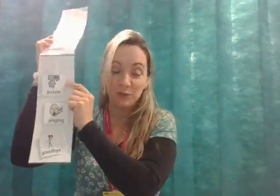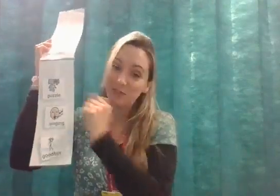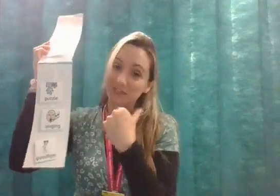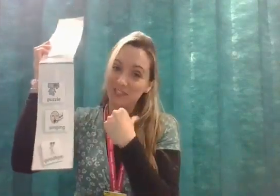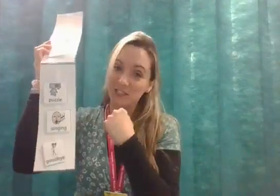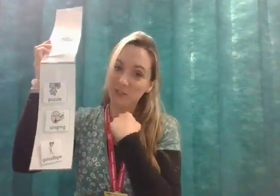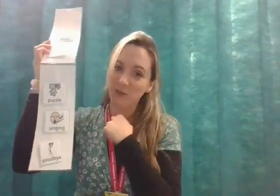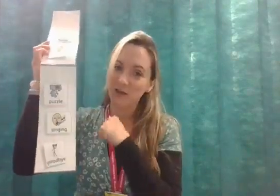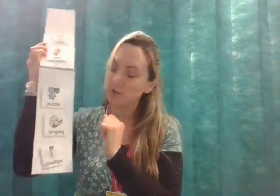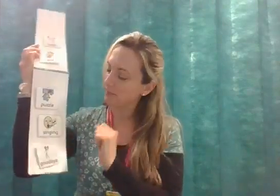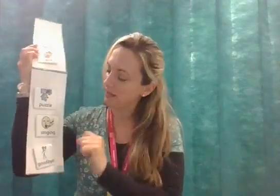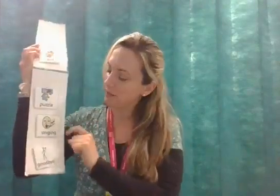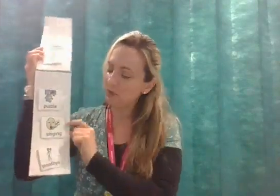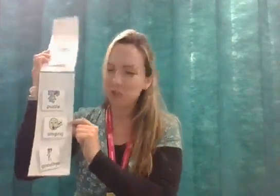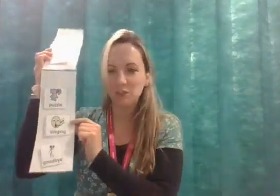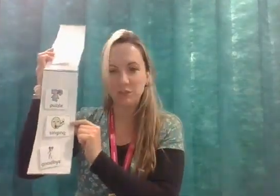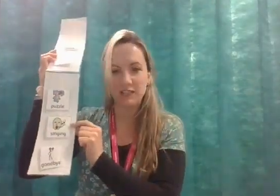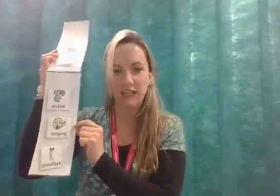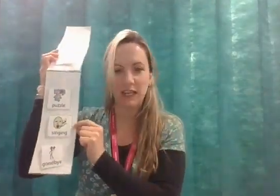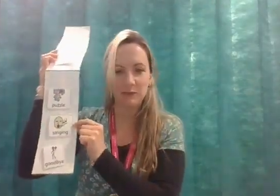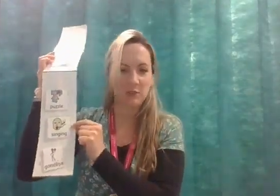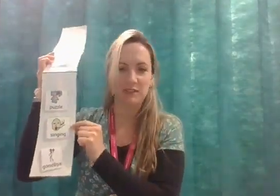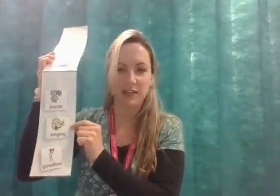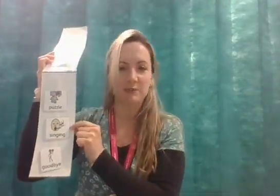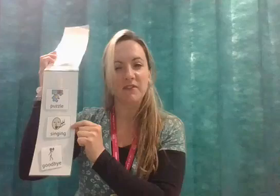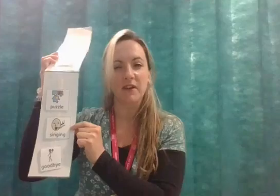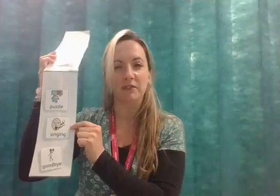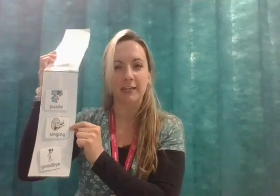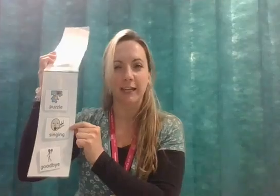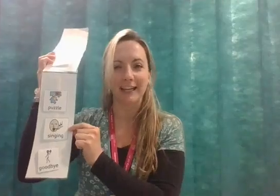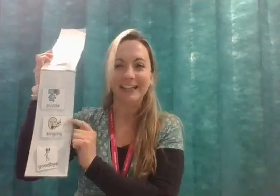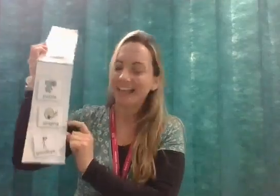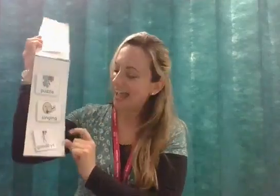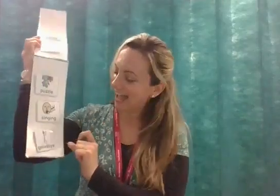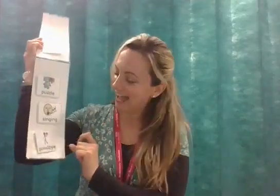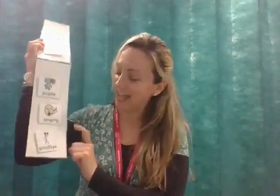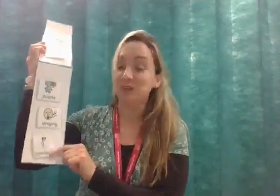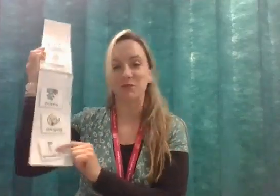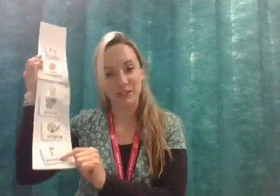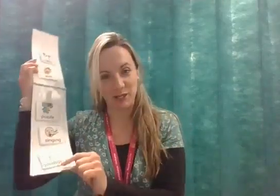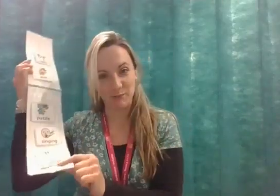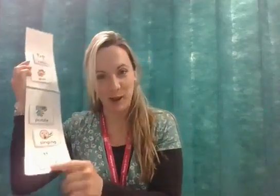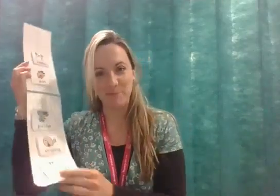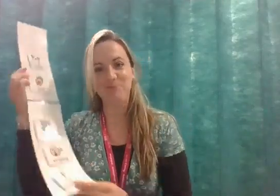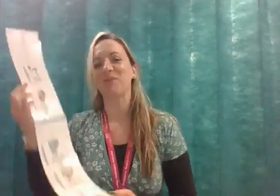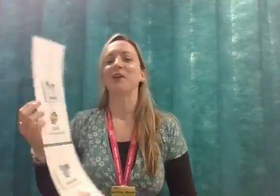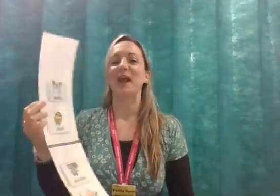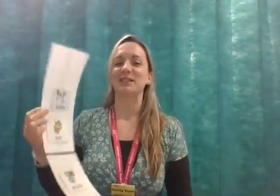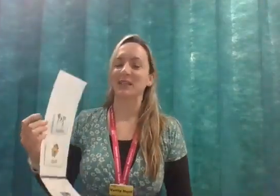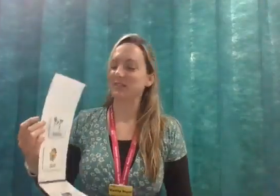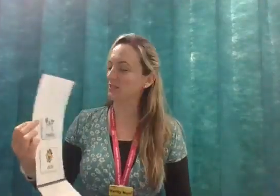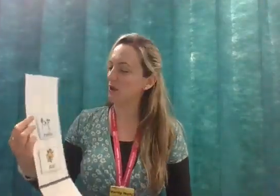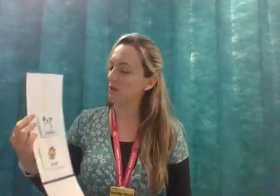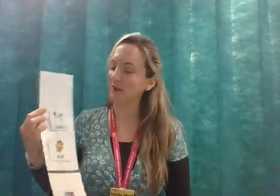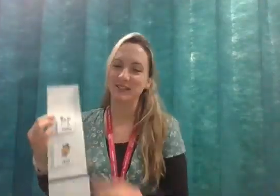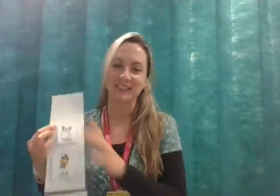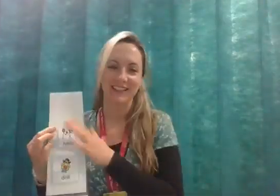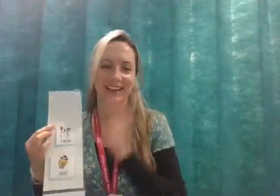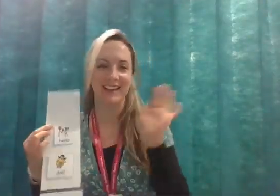you've just seen as well. We're going to do some singing because that's my favourite thing, and then we'll say goodbye. Okay, so let's start by singing